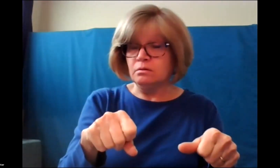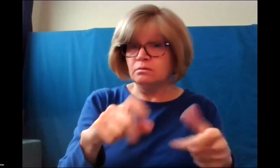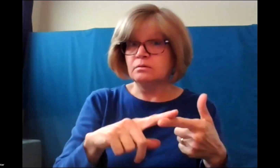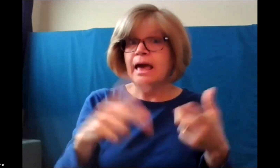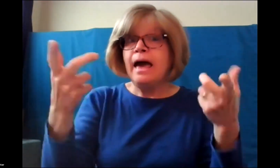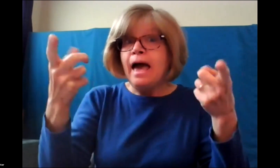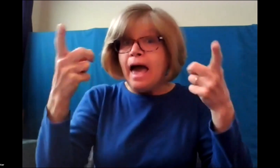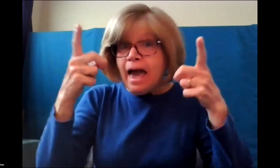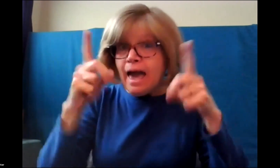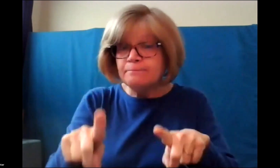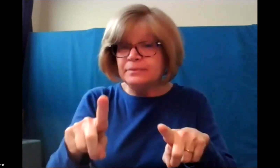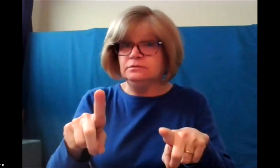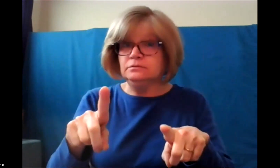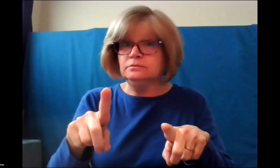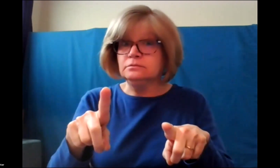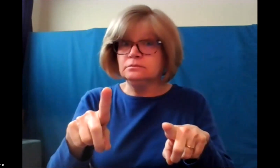and it happens